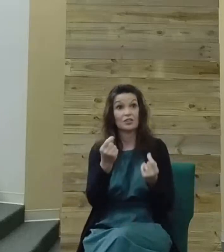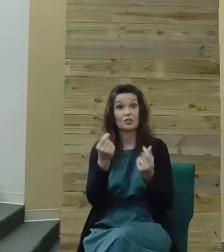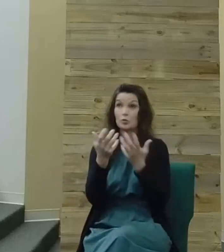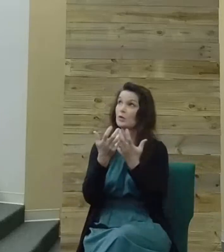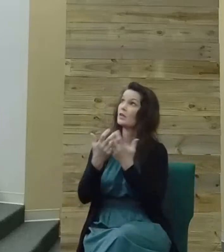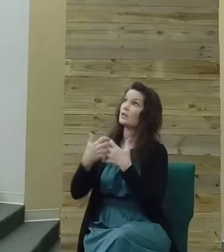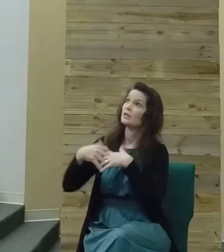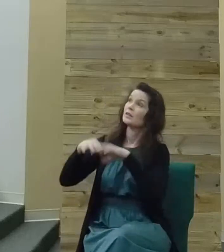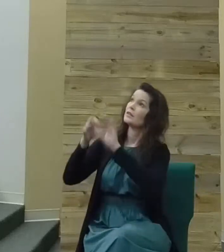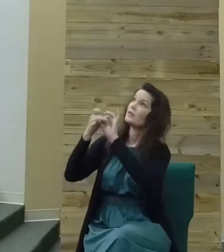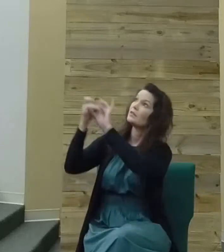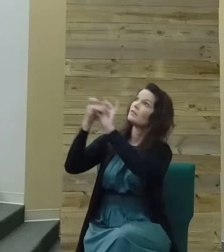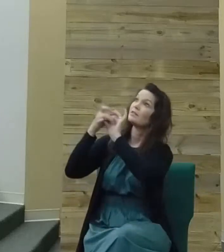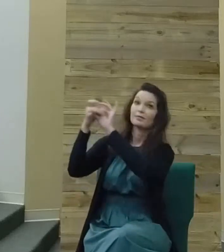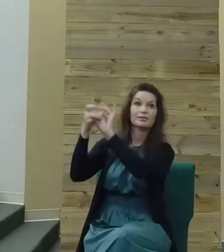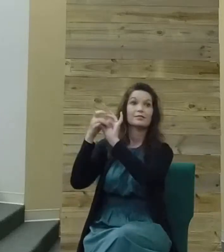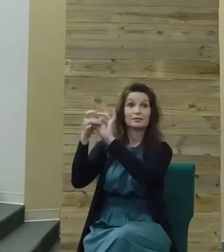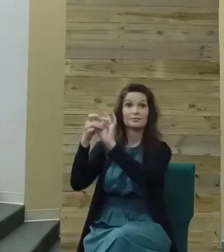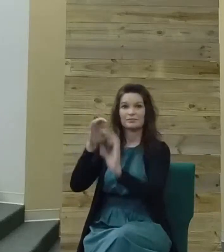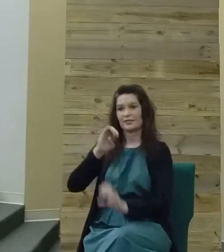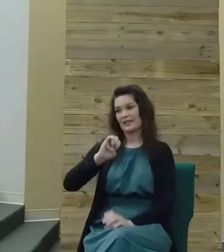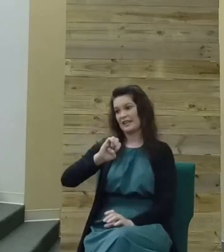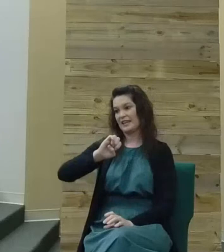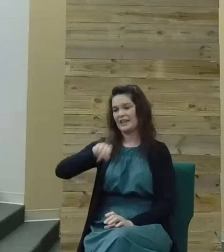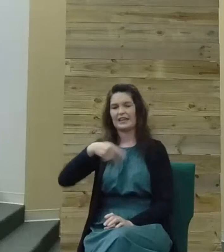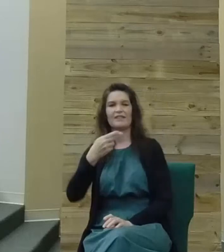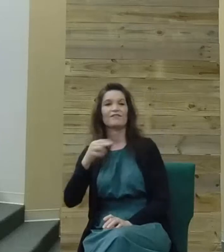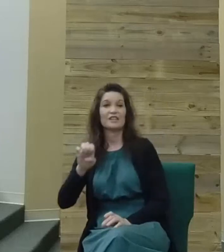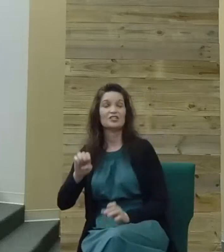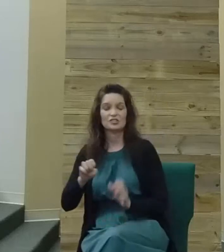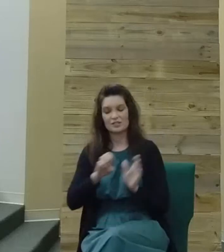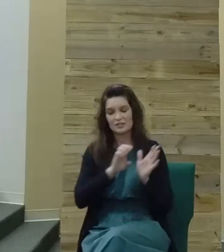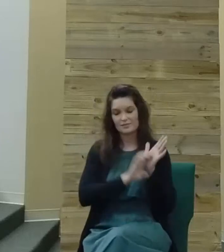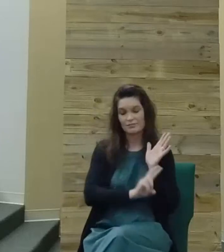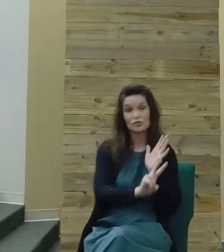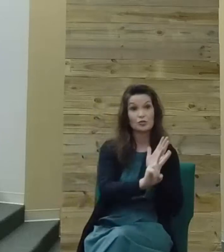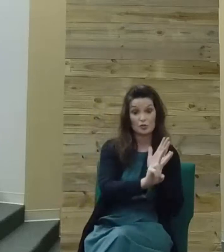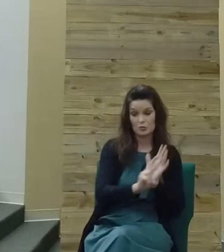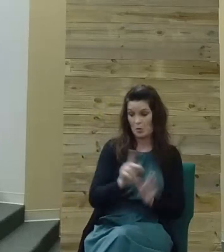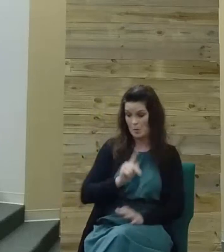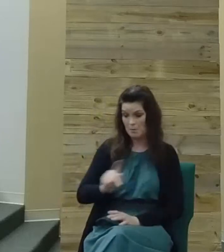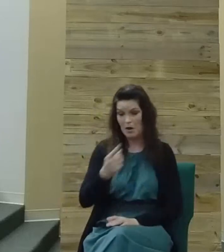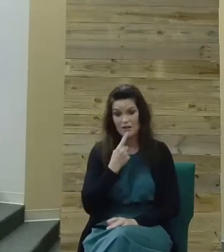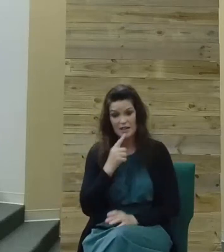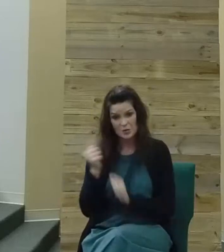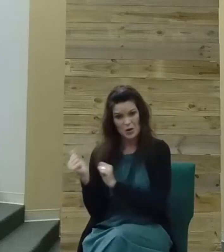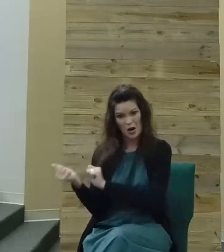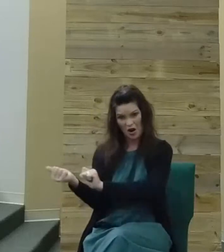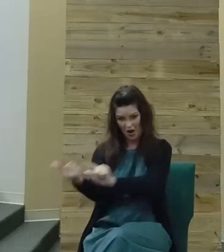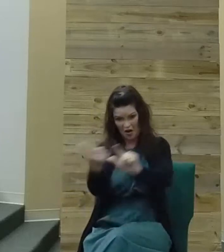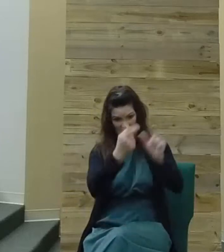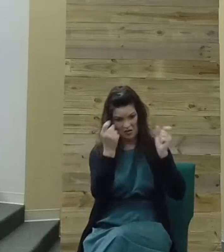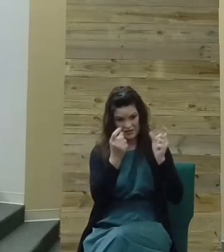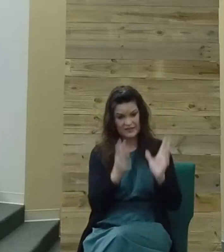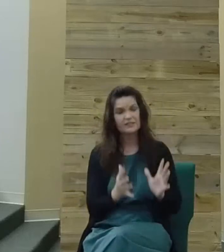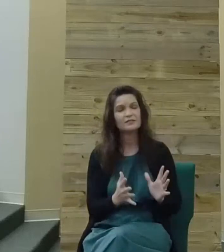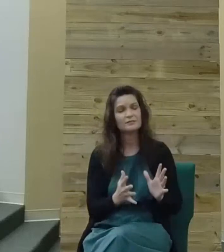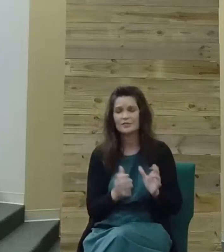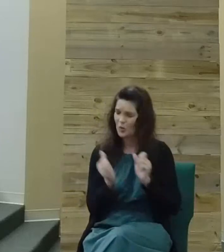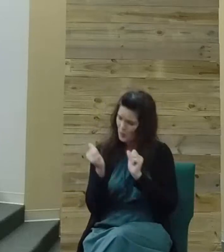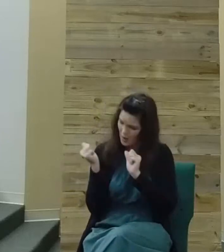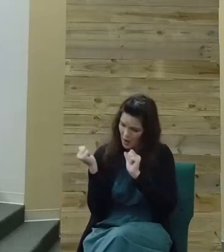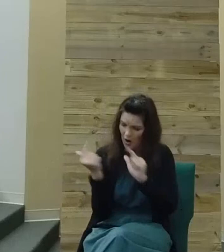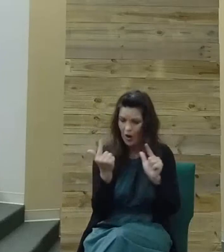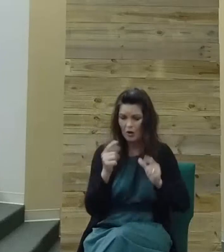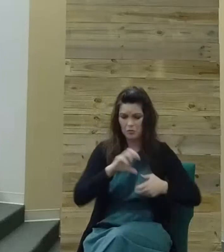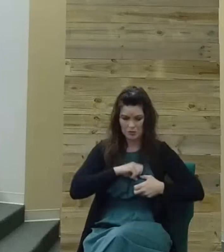to be reconciled with God. In Ephesians chapter 2, Paul says that we are all sinners, and that we